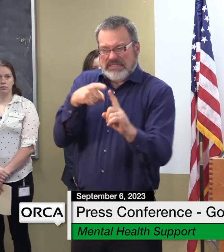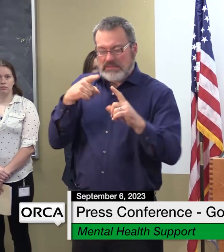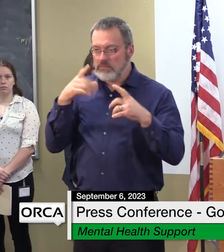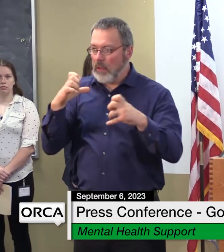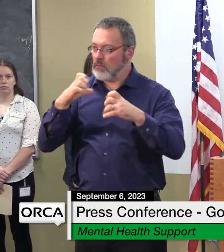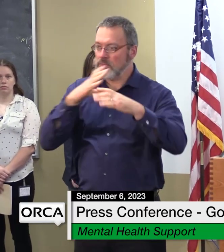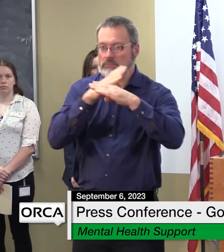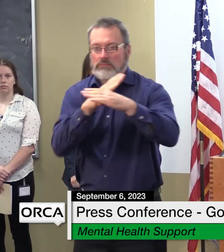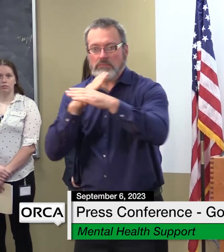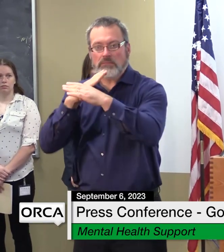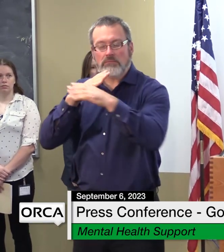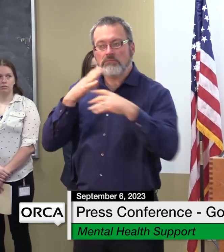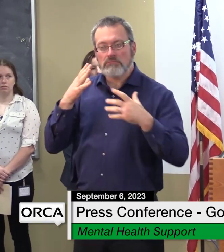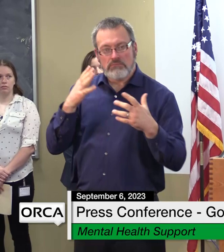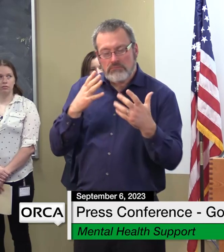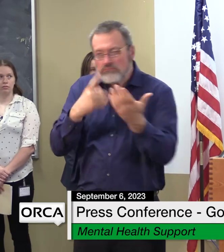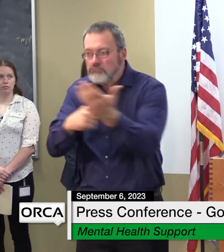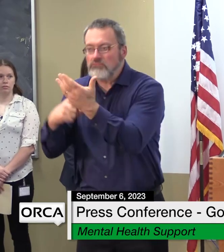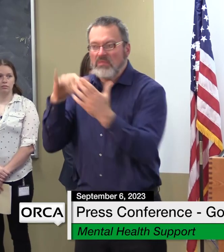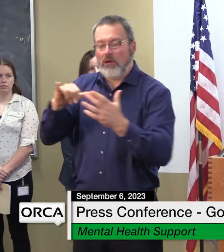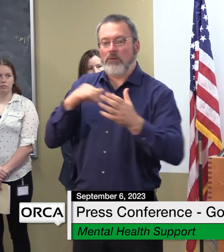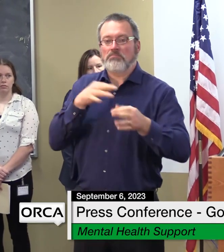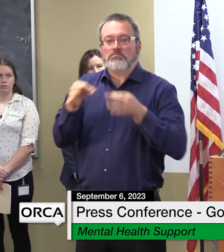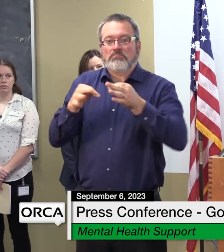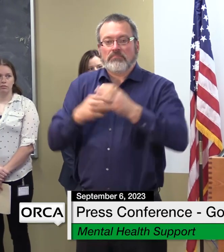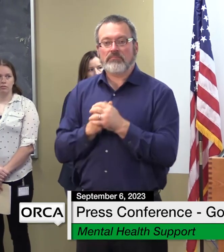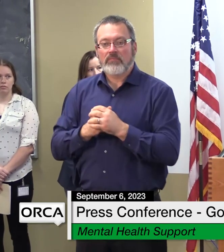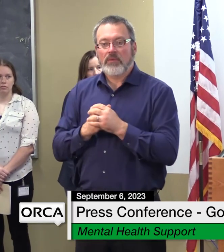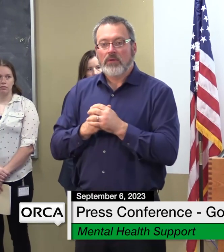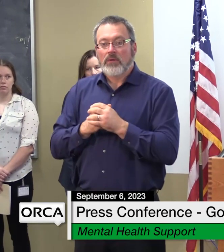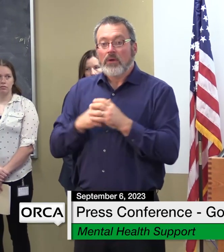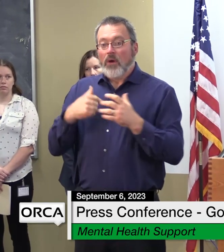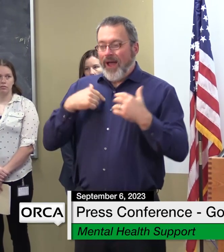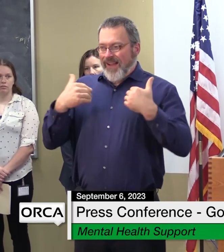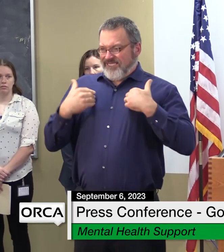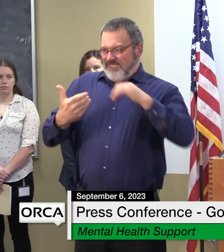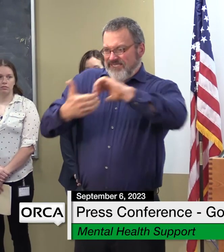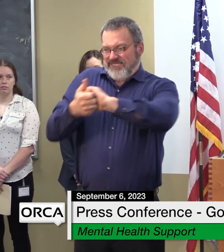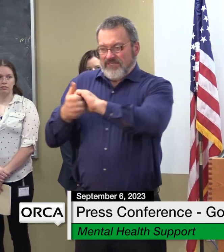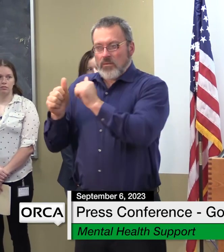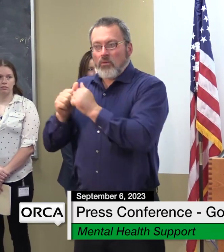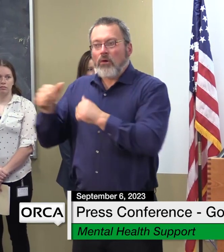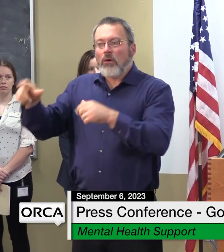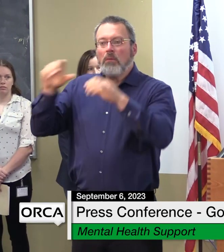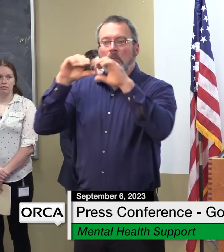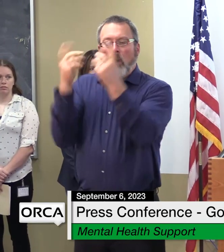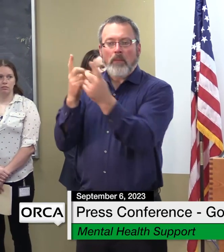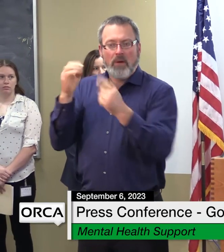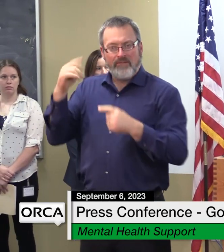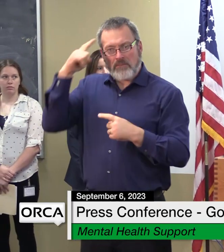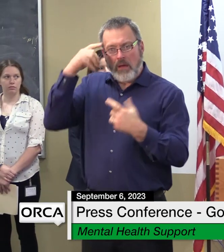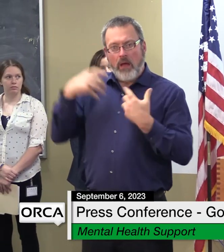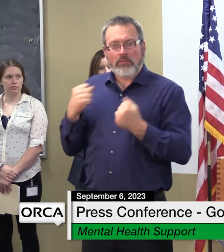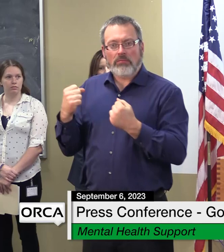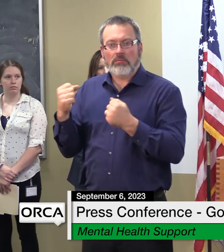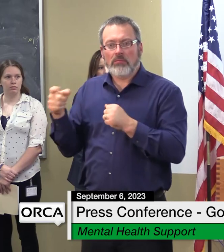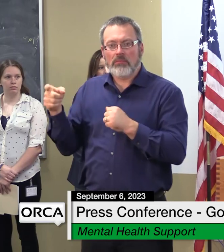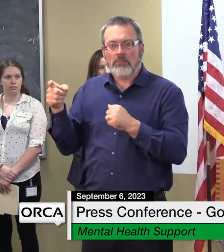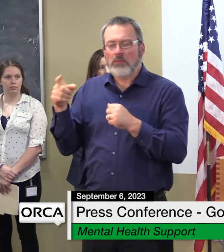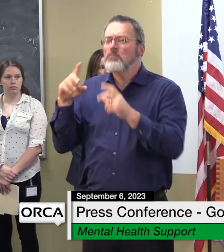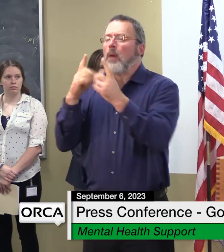few years, the Department of Mental Health and their partners have done a lot of work to help Vermonters more easily and quickly.